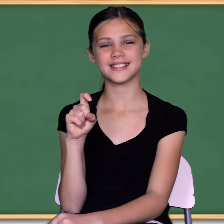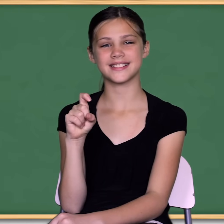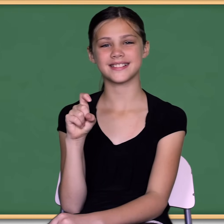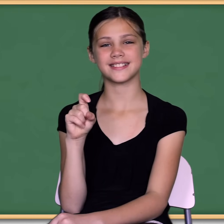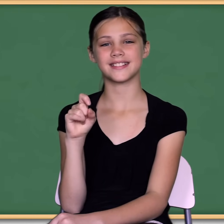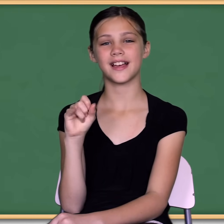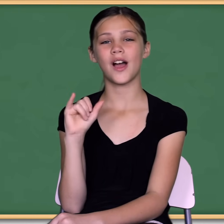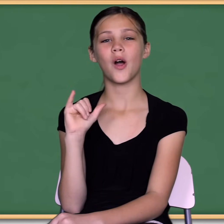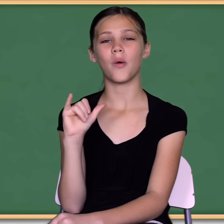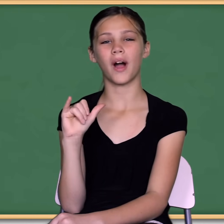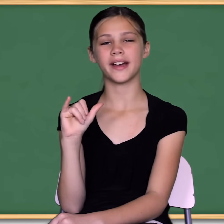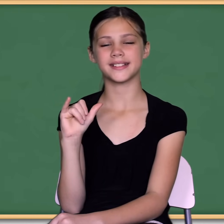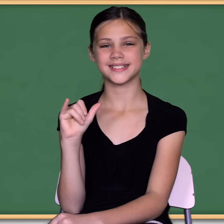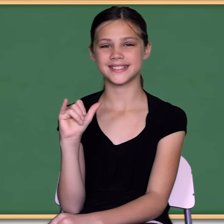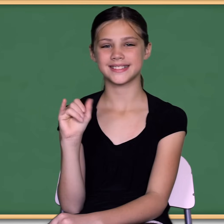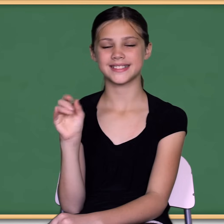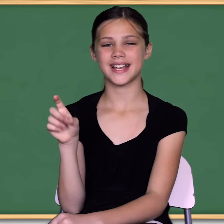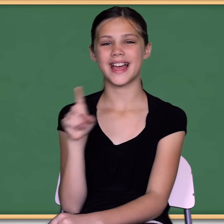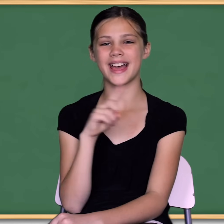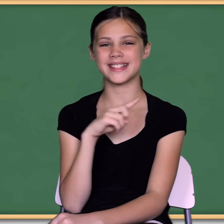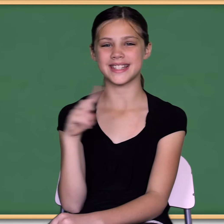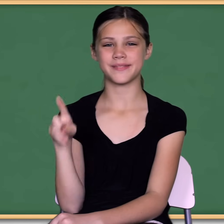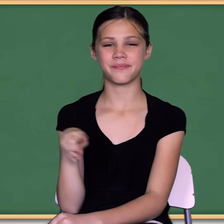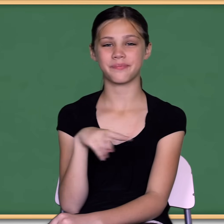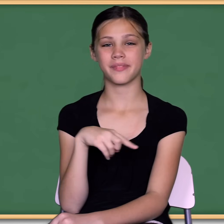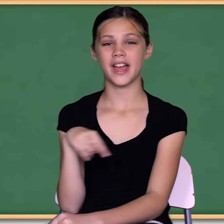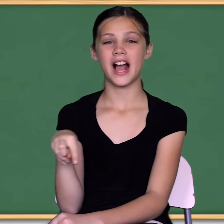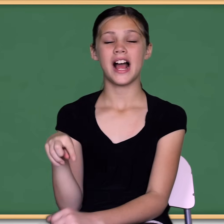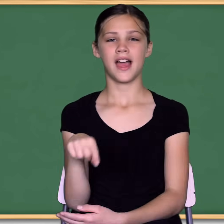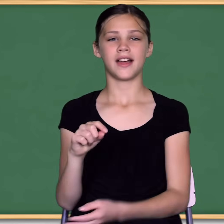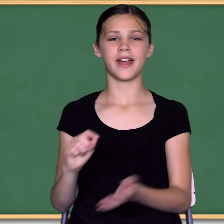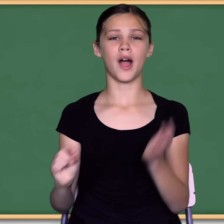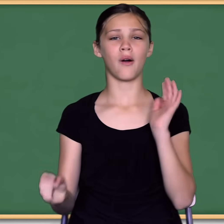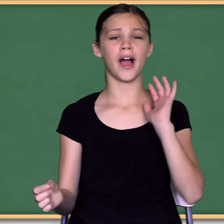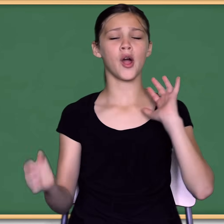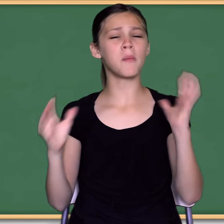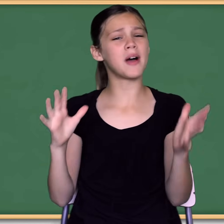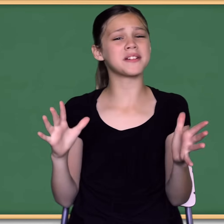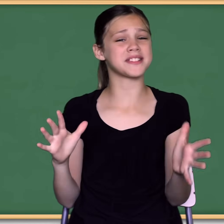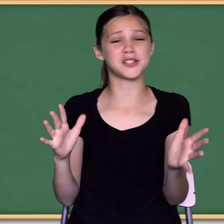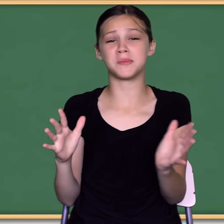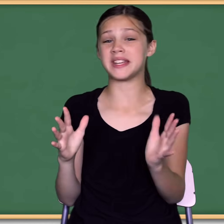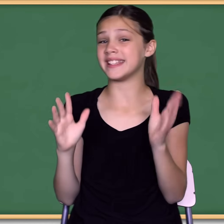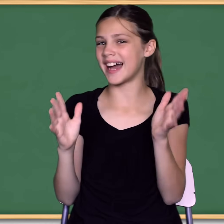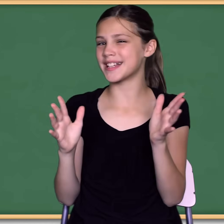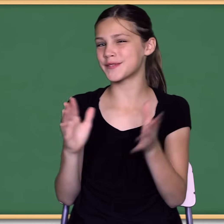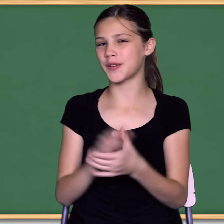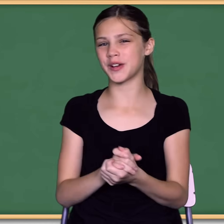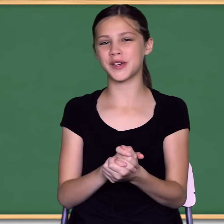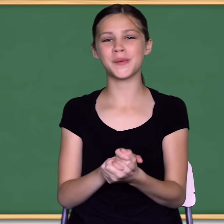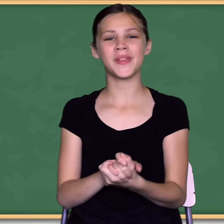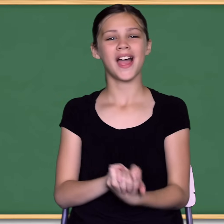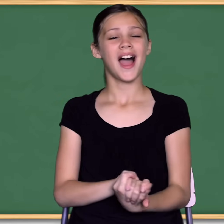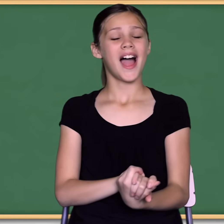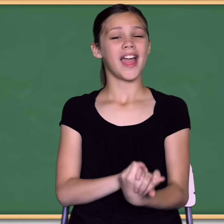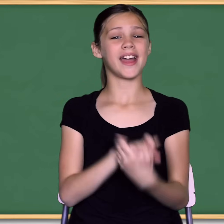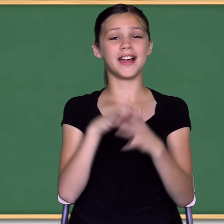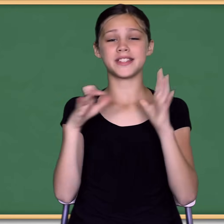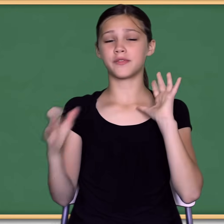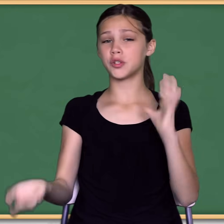X, Y, and Z. Now, I hope that wasn't too many yas for you. And if you